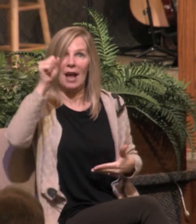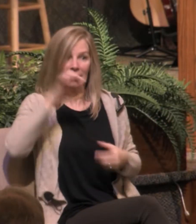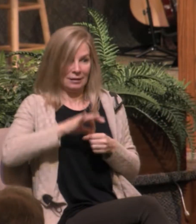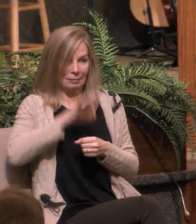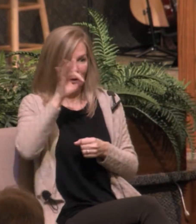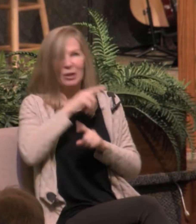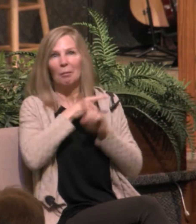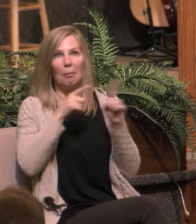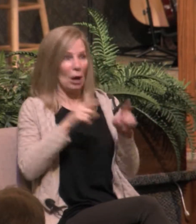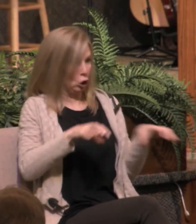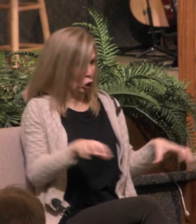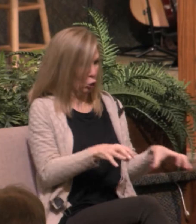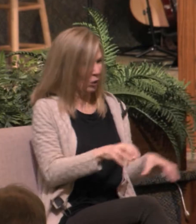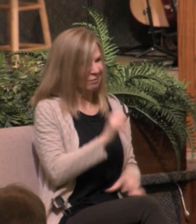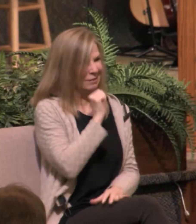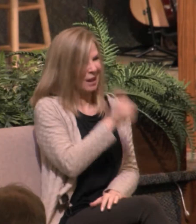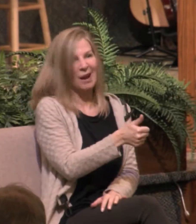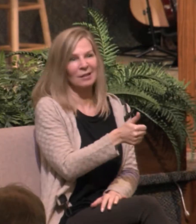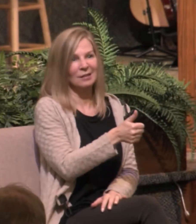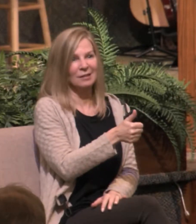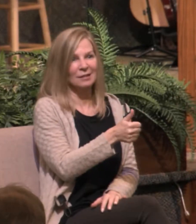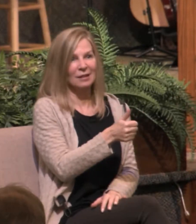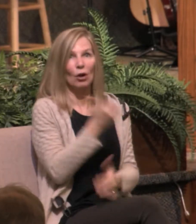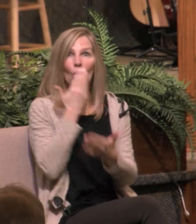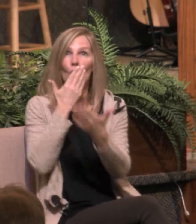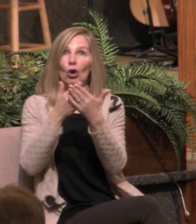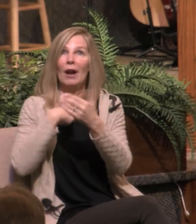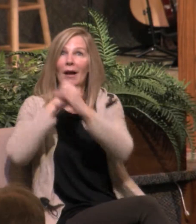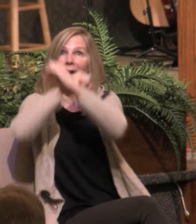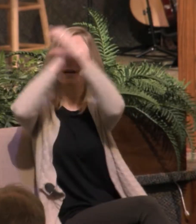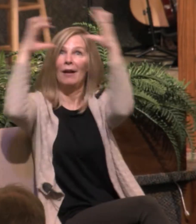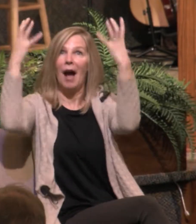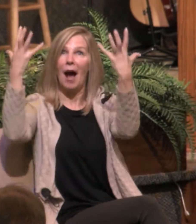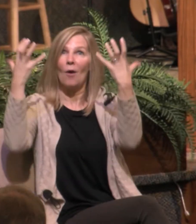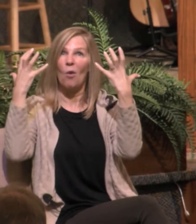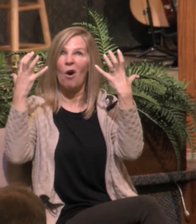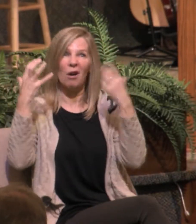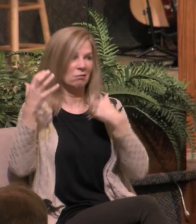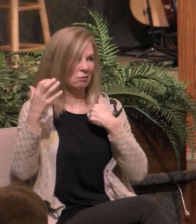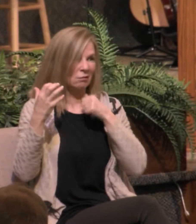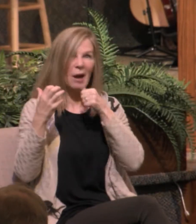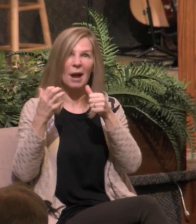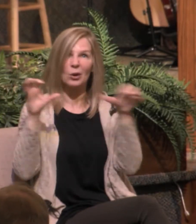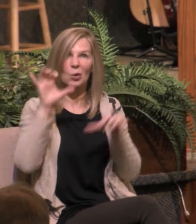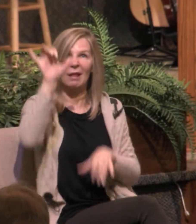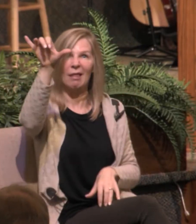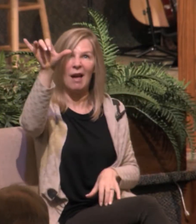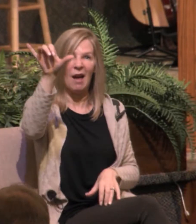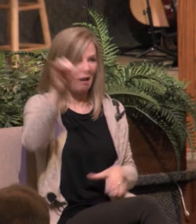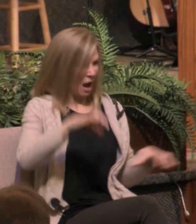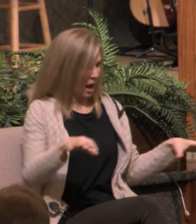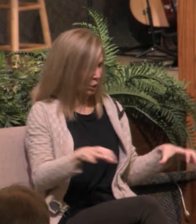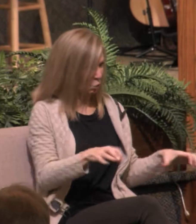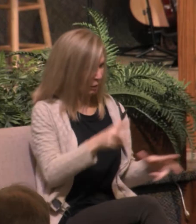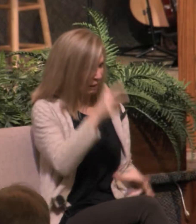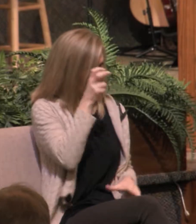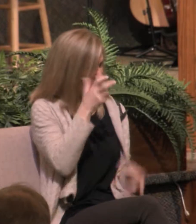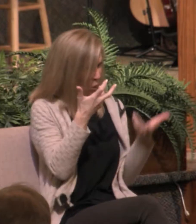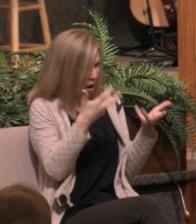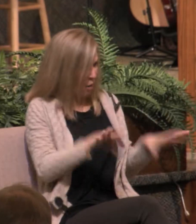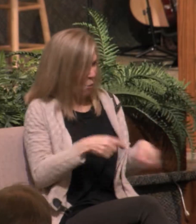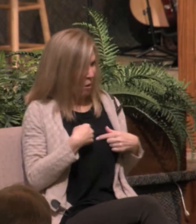not. For the good that I want, I do not do. But I practice the very evil that I do not